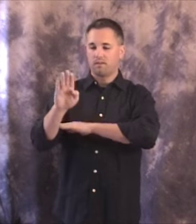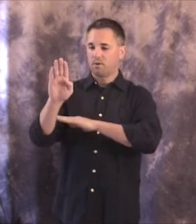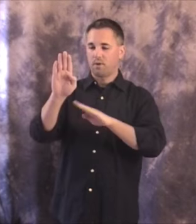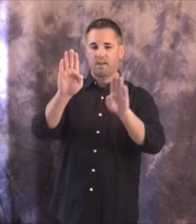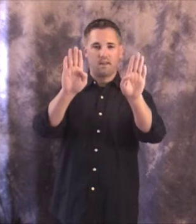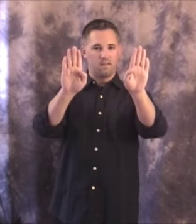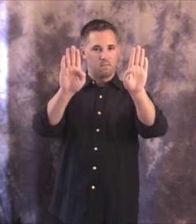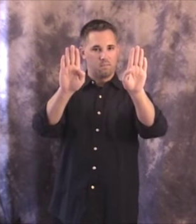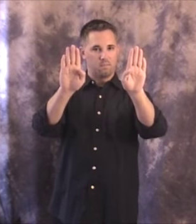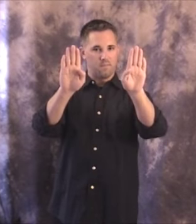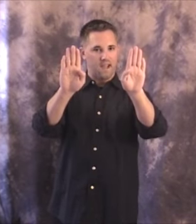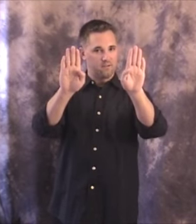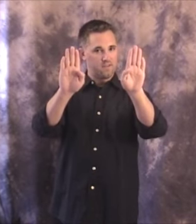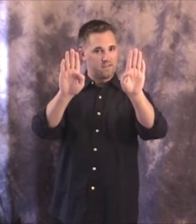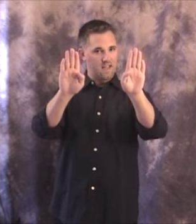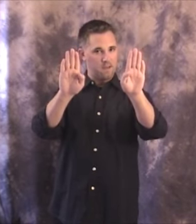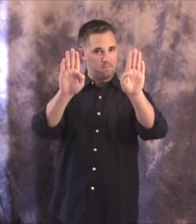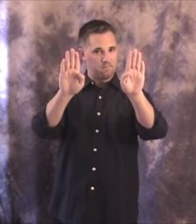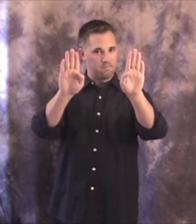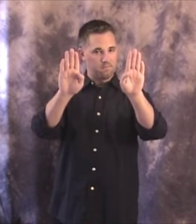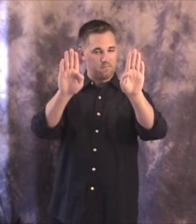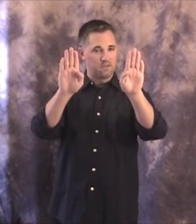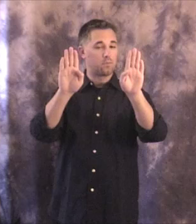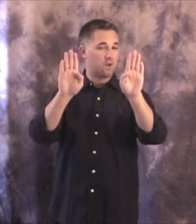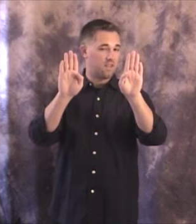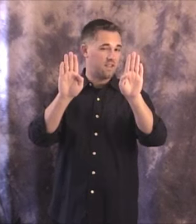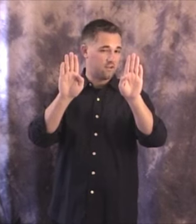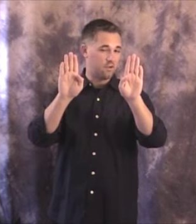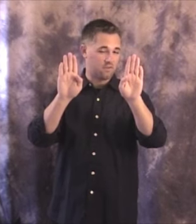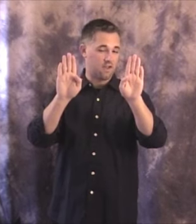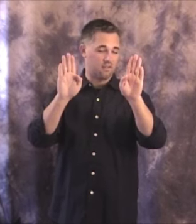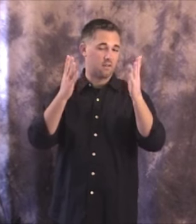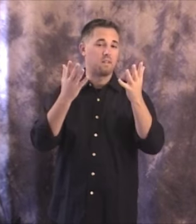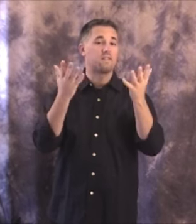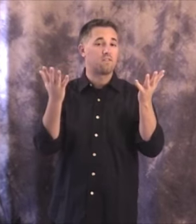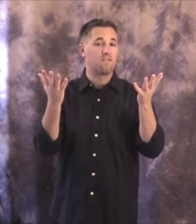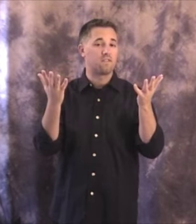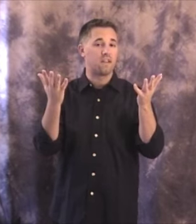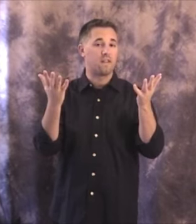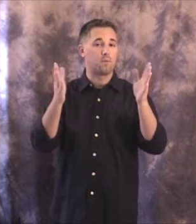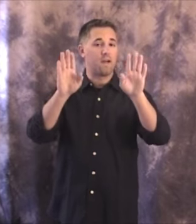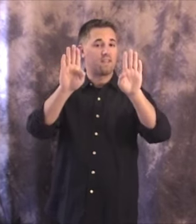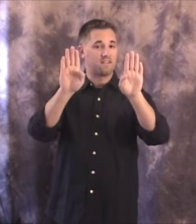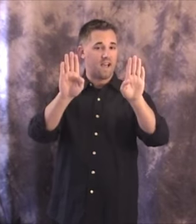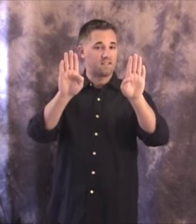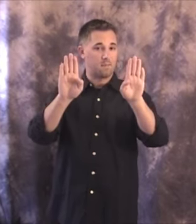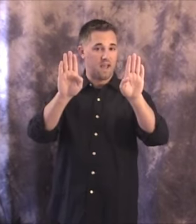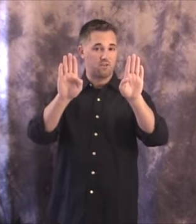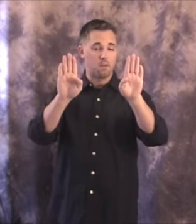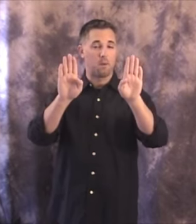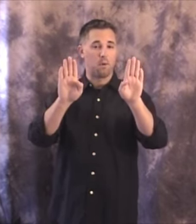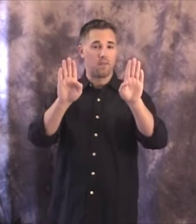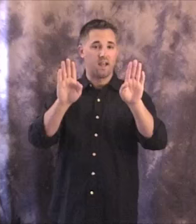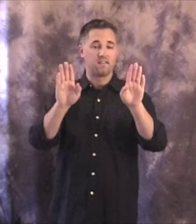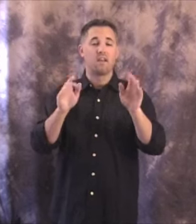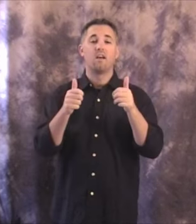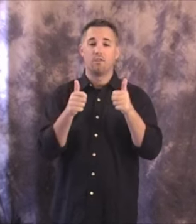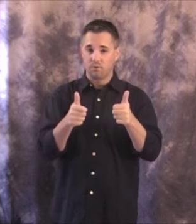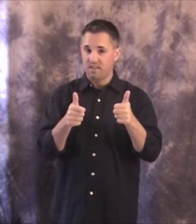So again, the hands are the same. This is one of the easier signs. I mean, several of the signs will have the exact same hand shape on both hands. Those are the